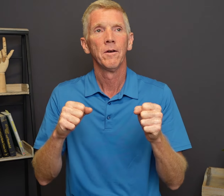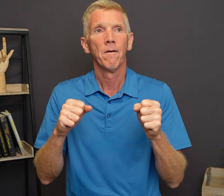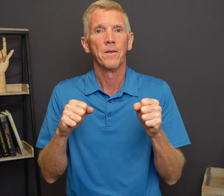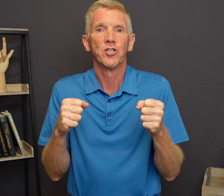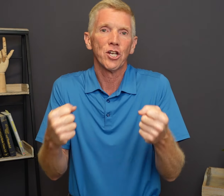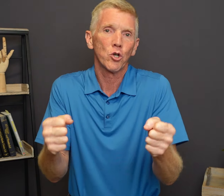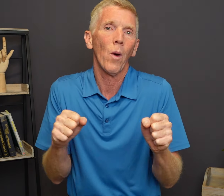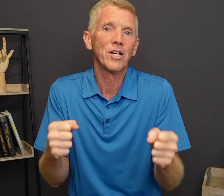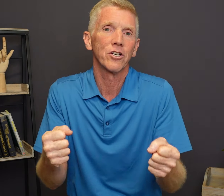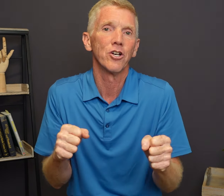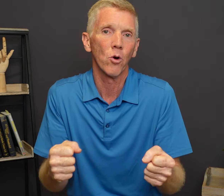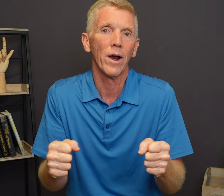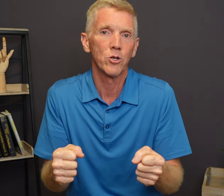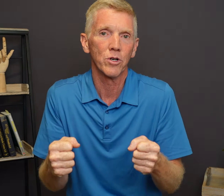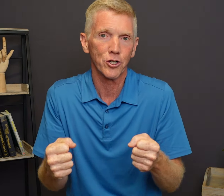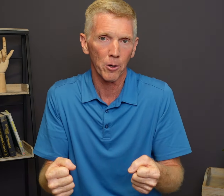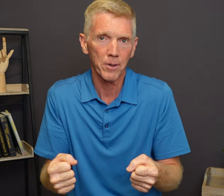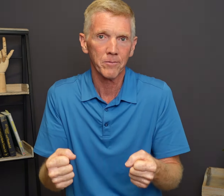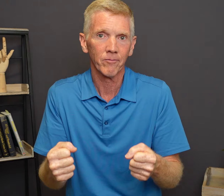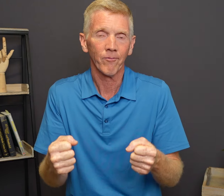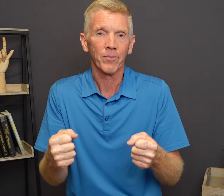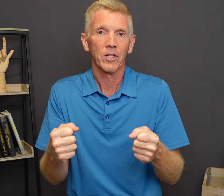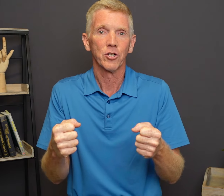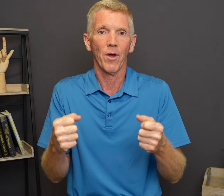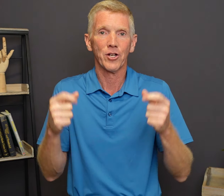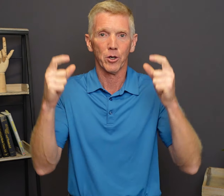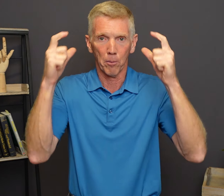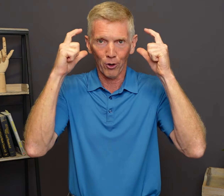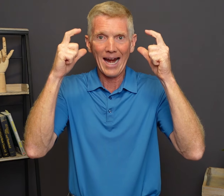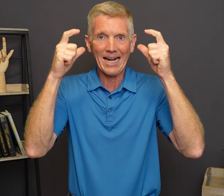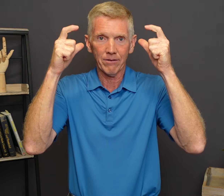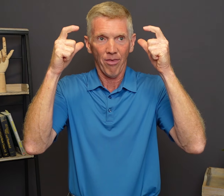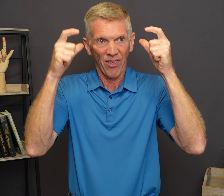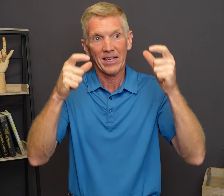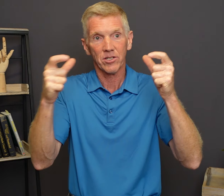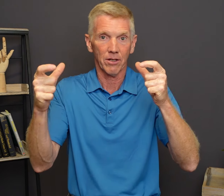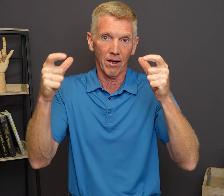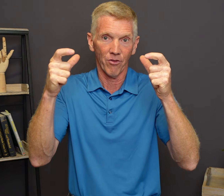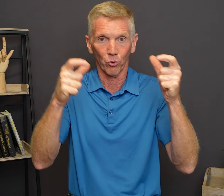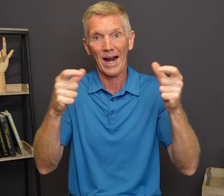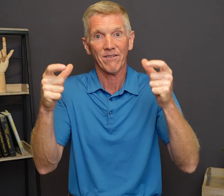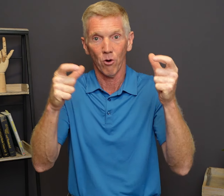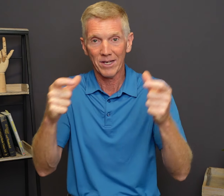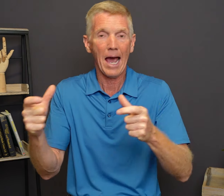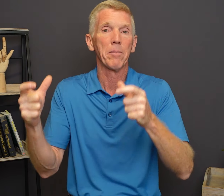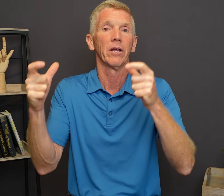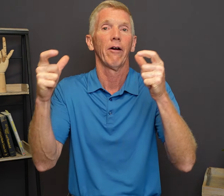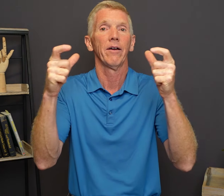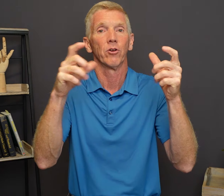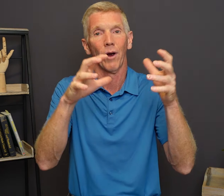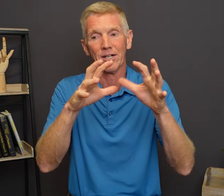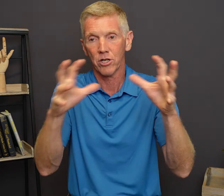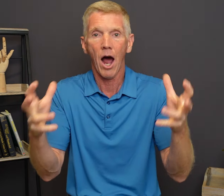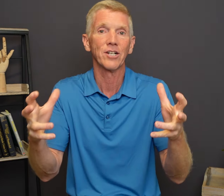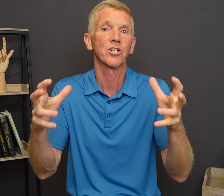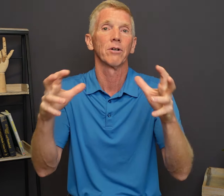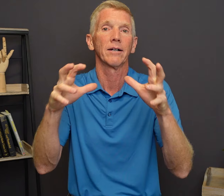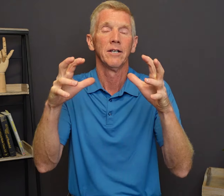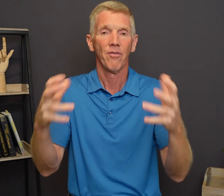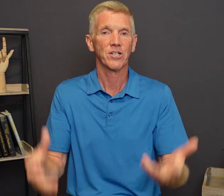the situation you're going to interpret so that your brain thinks of the right vocabulary, the right construct that's going to go